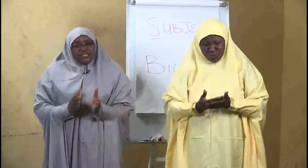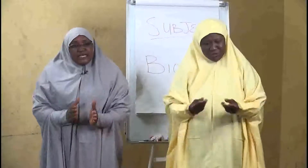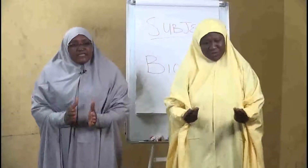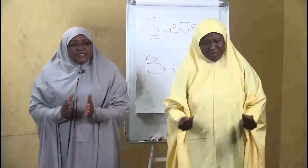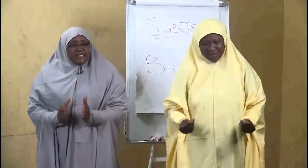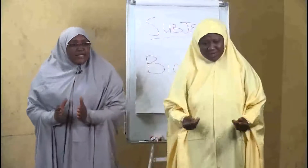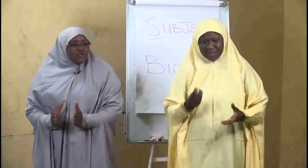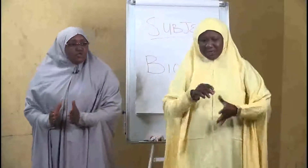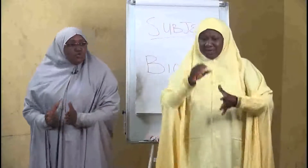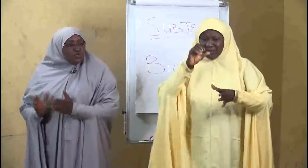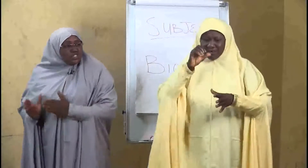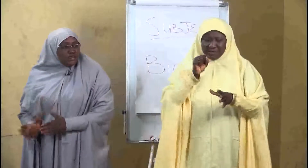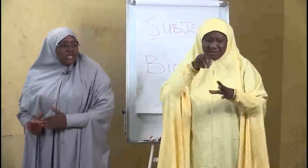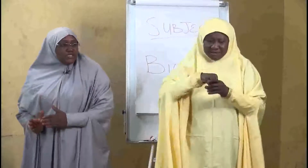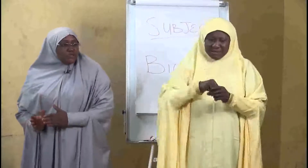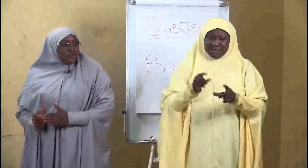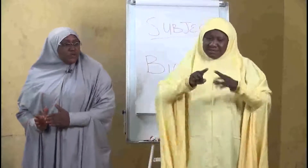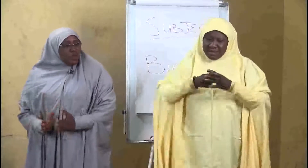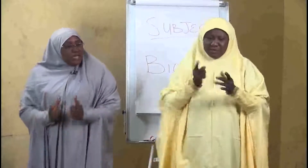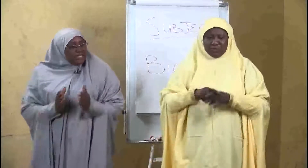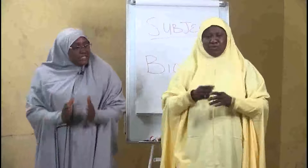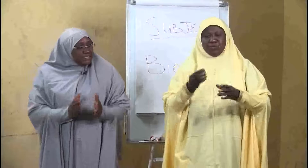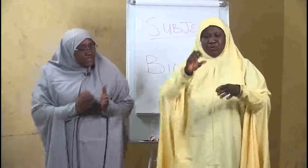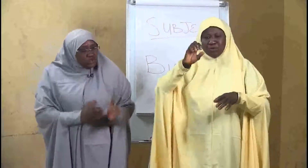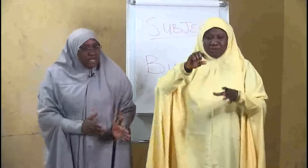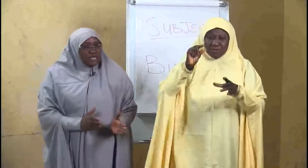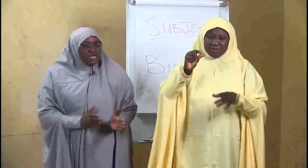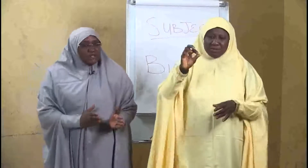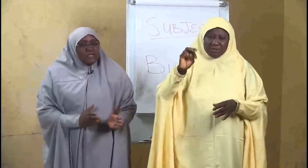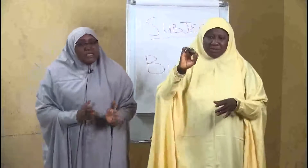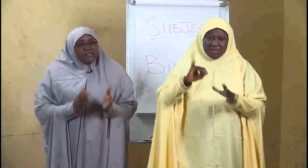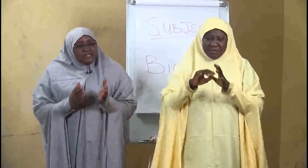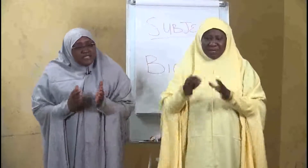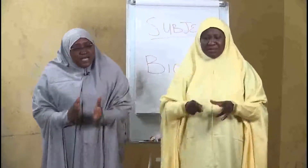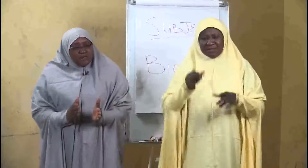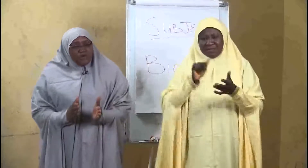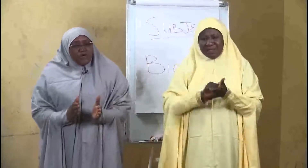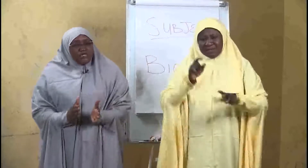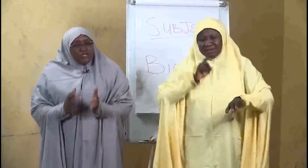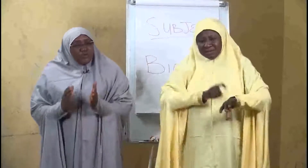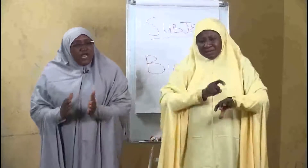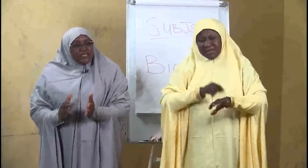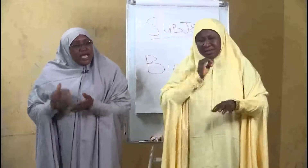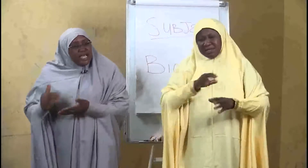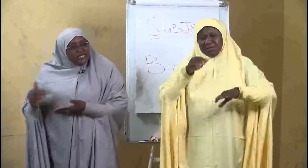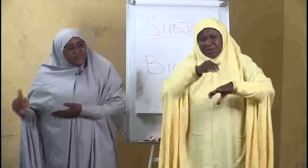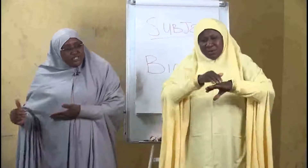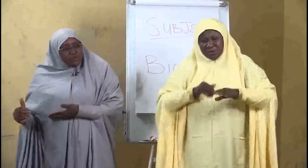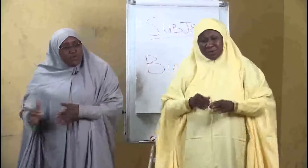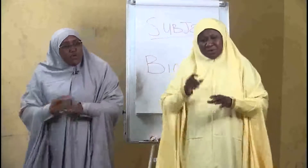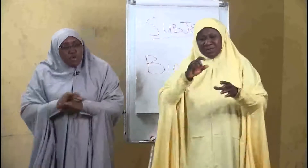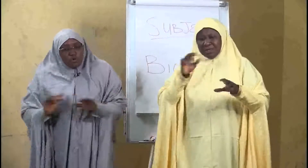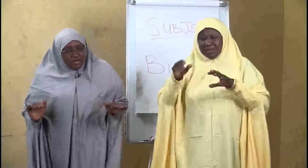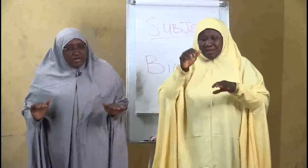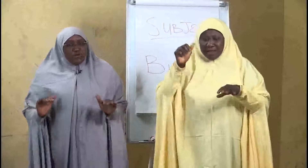the seed starts to germinate. So when the seed starts to germinate, that period is known as an activity